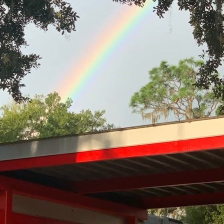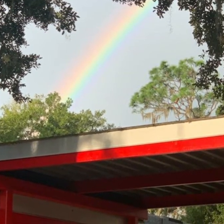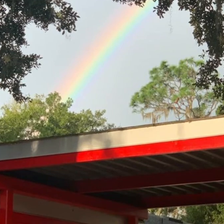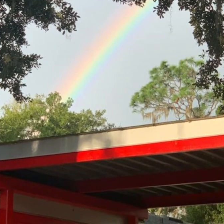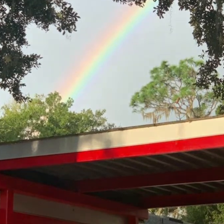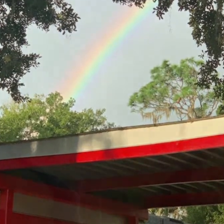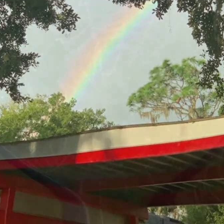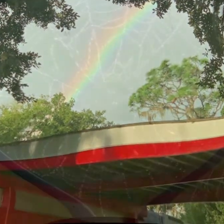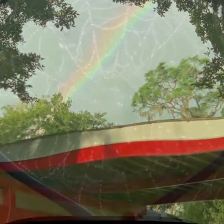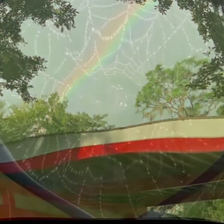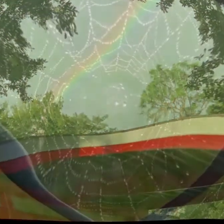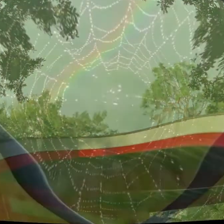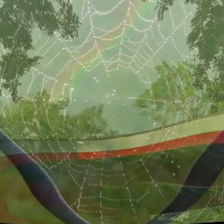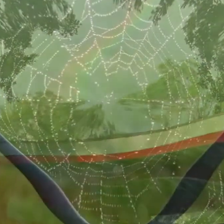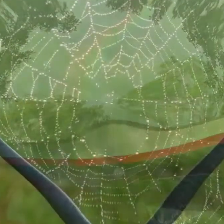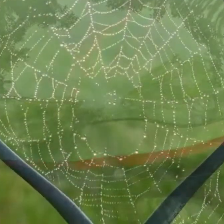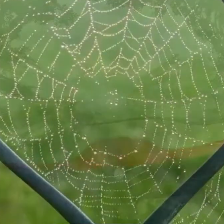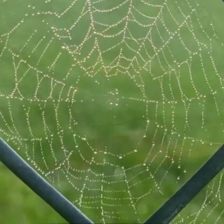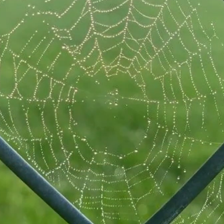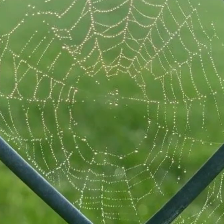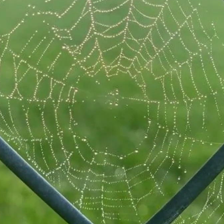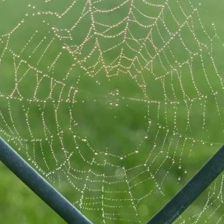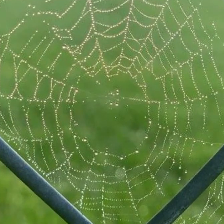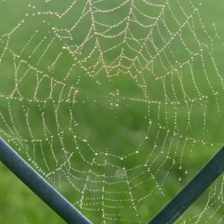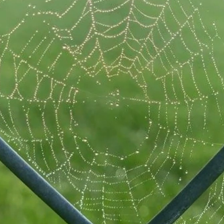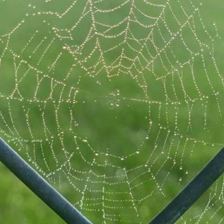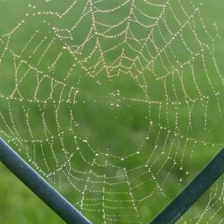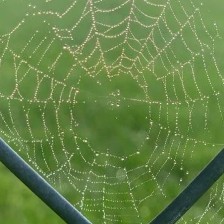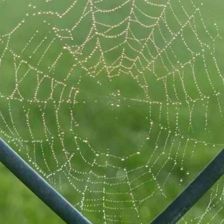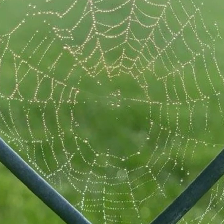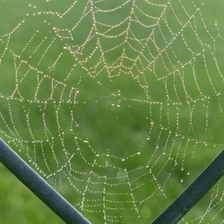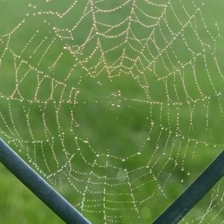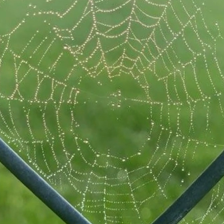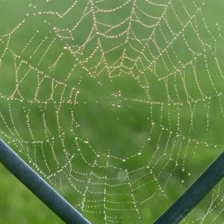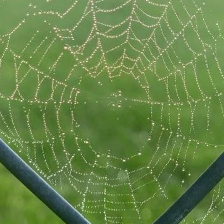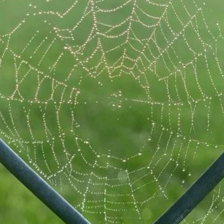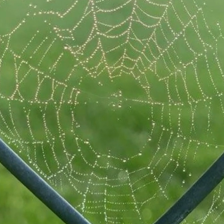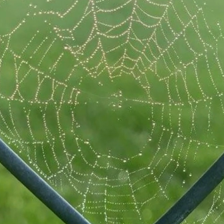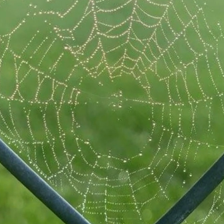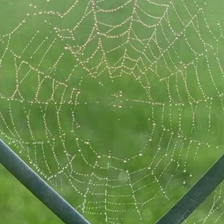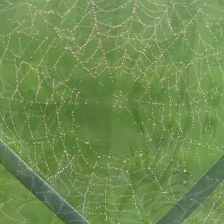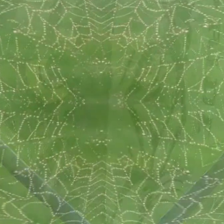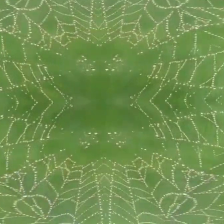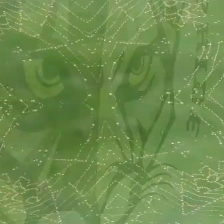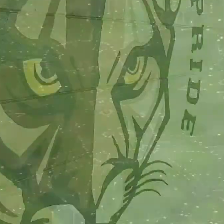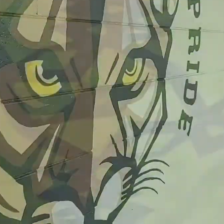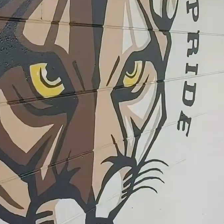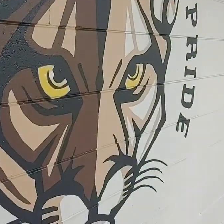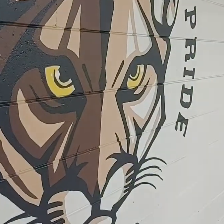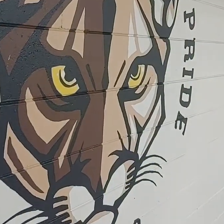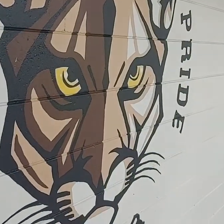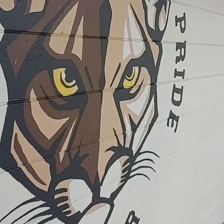can stop us now. We must unite, we must unite, no one can stop us now. We must unite, we